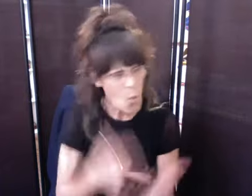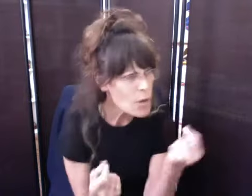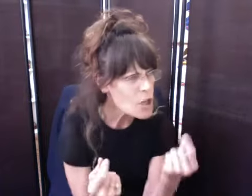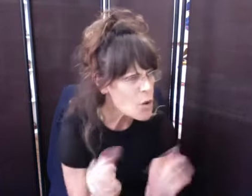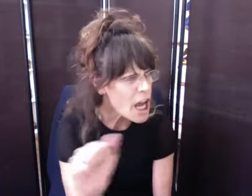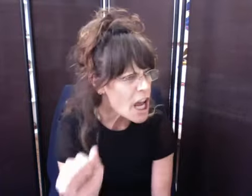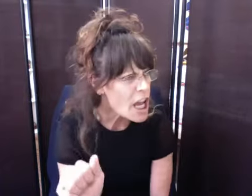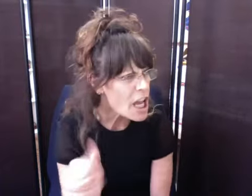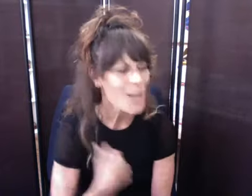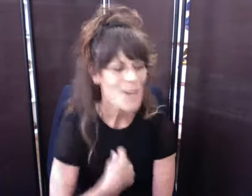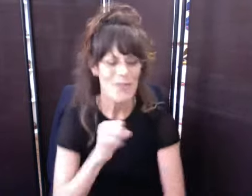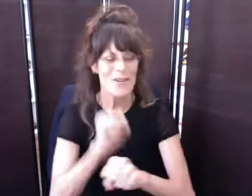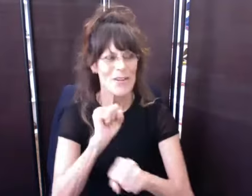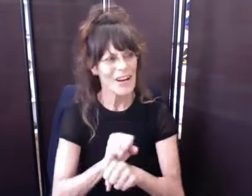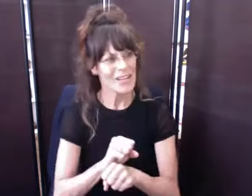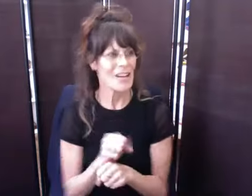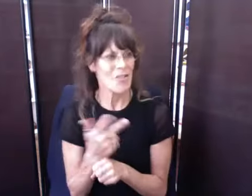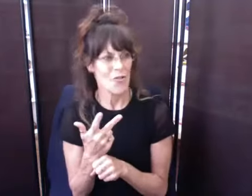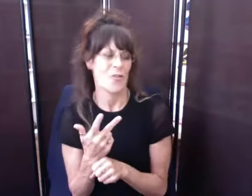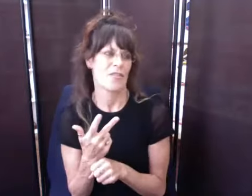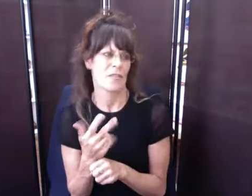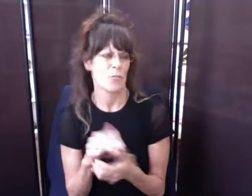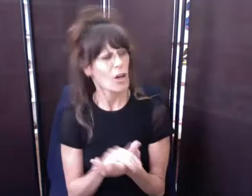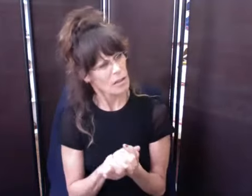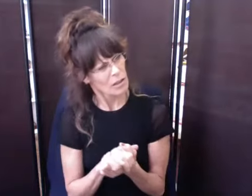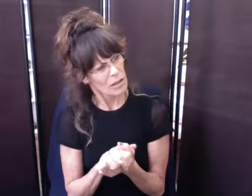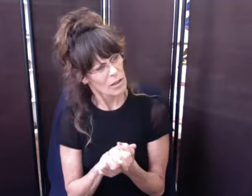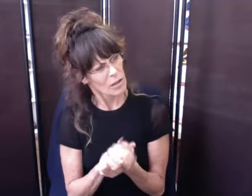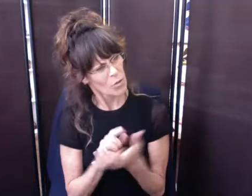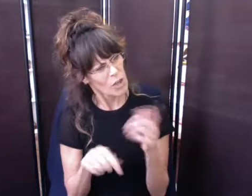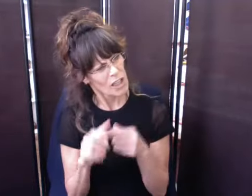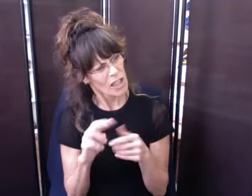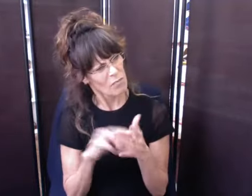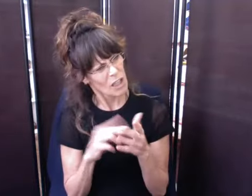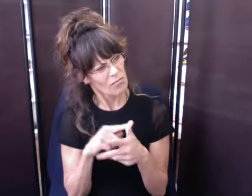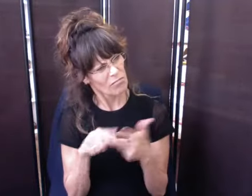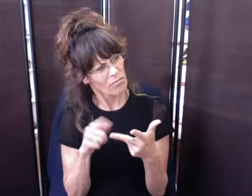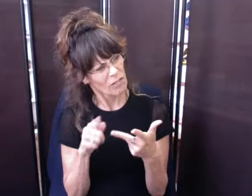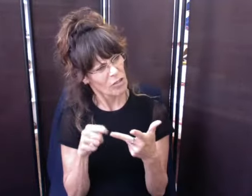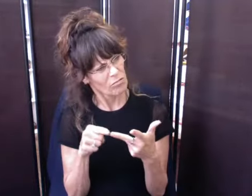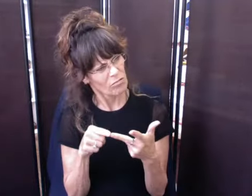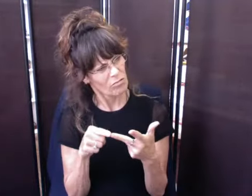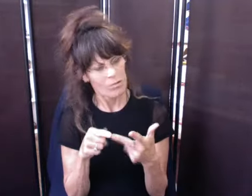work on the third part. And I said, well, what's the third part? And he said, well, that's your broken